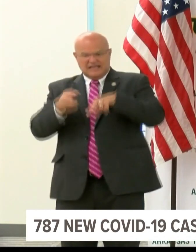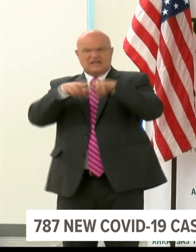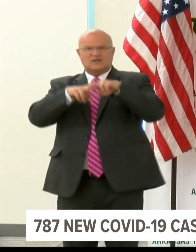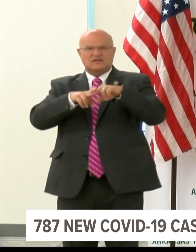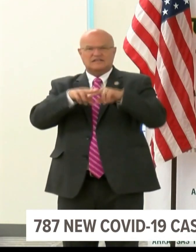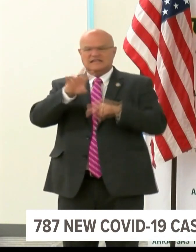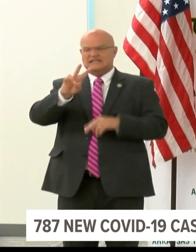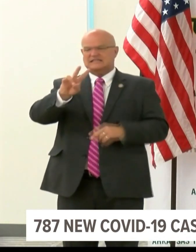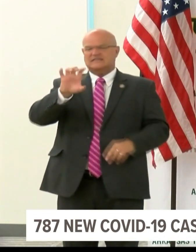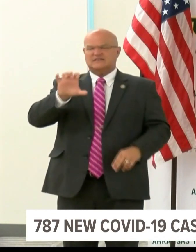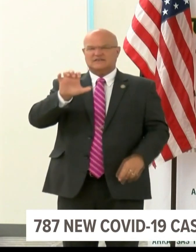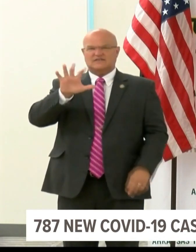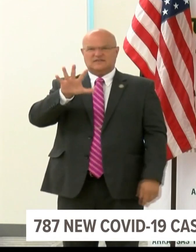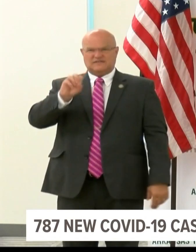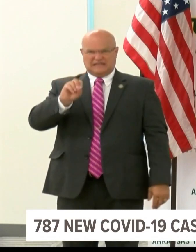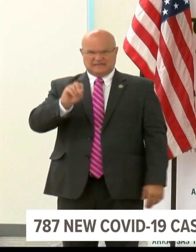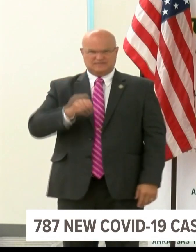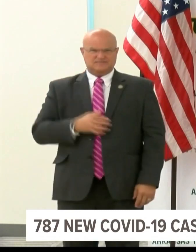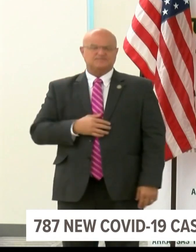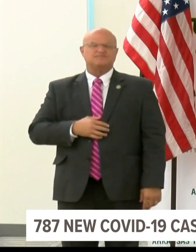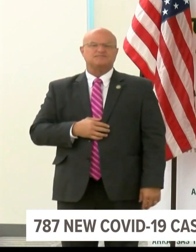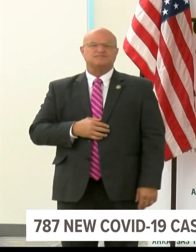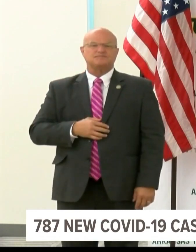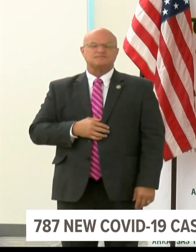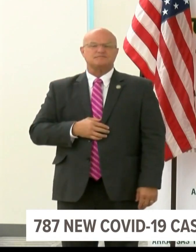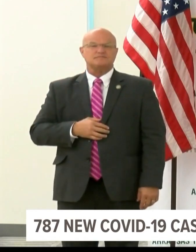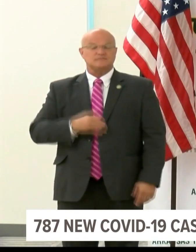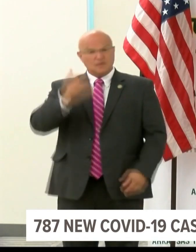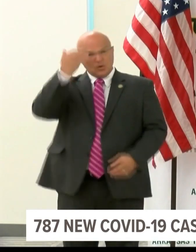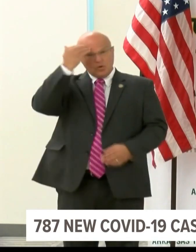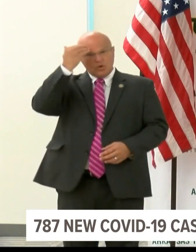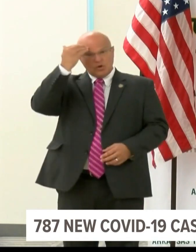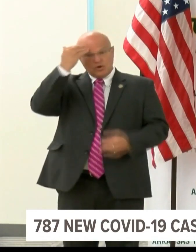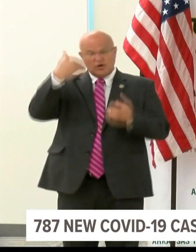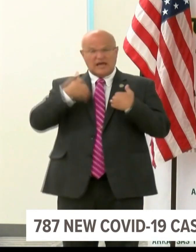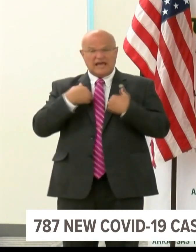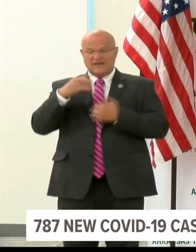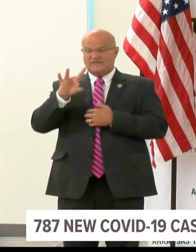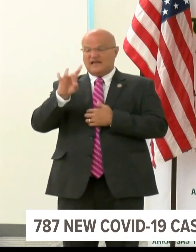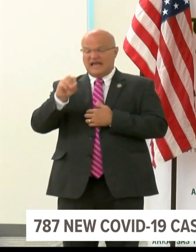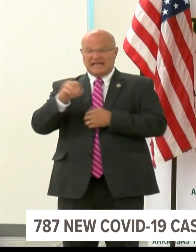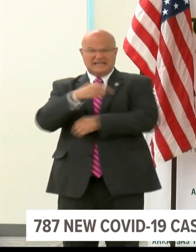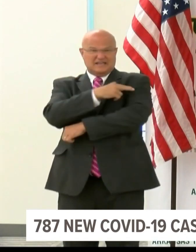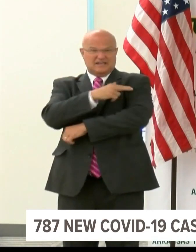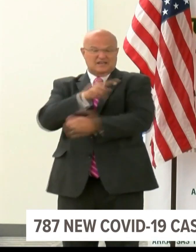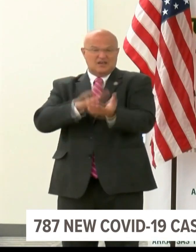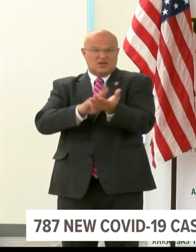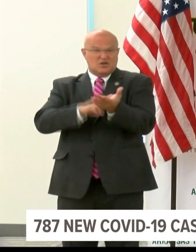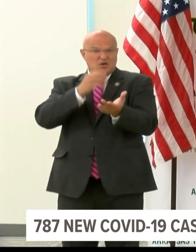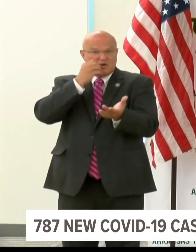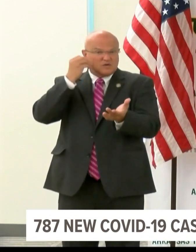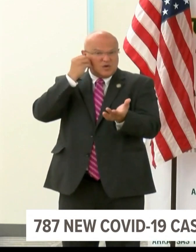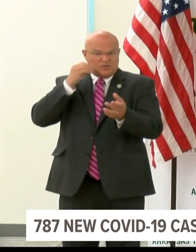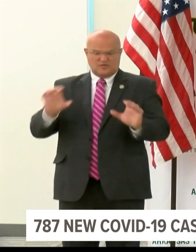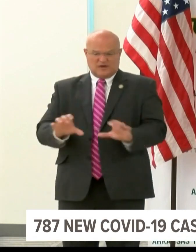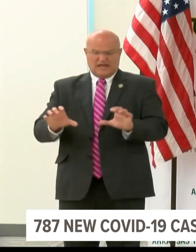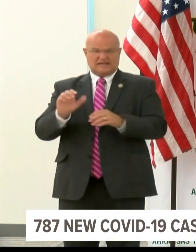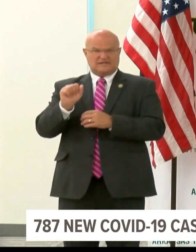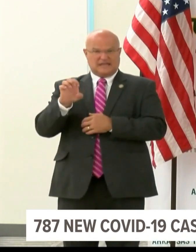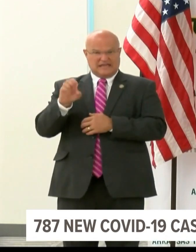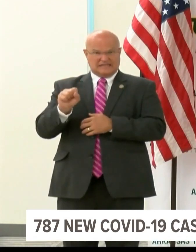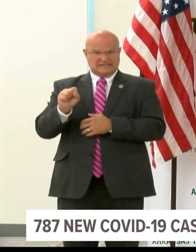of 750. We know that we have 80 in the nursing home for our active